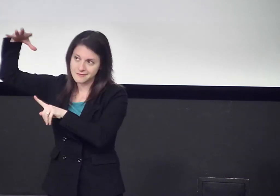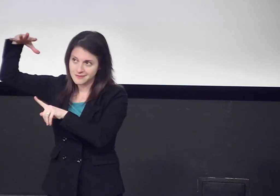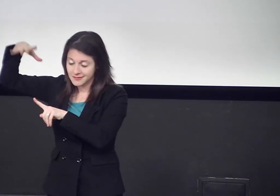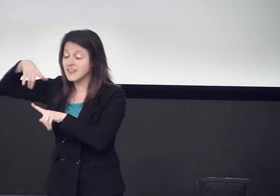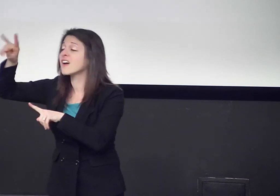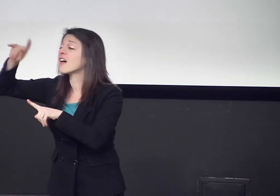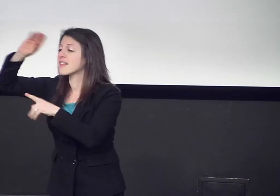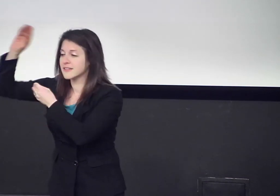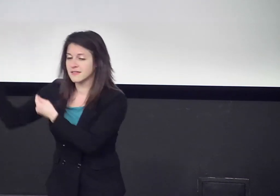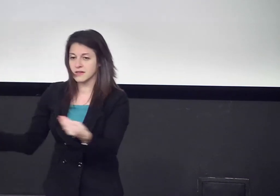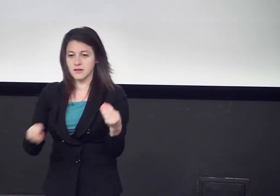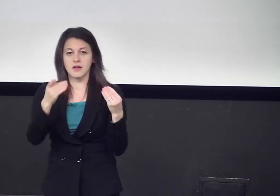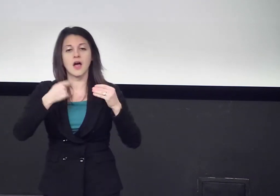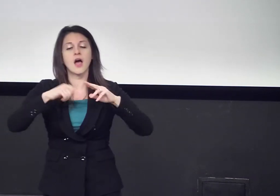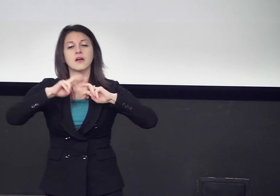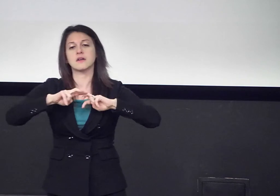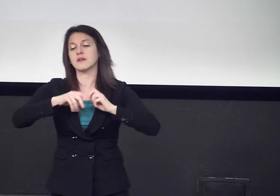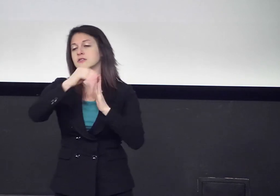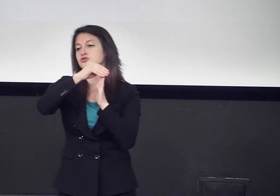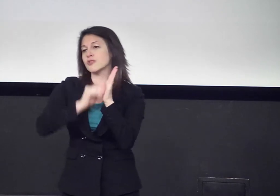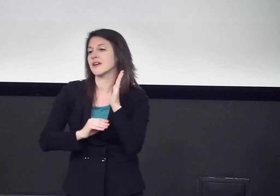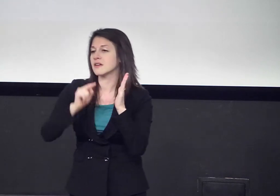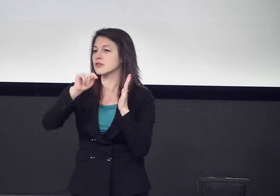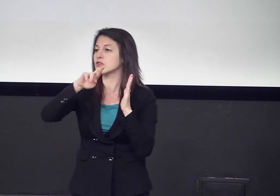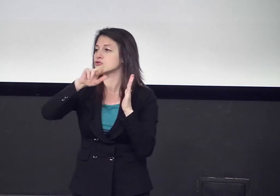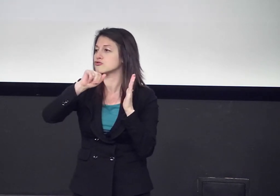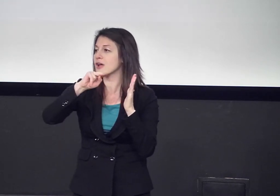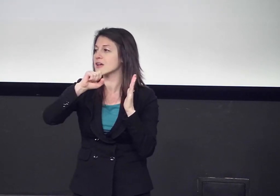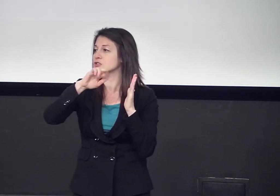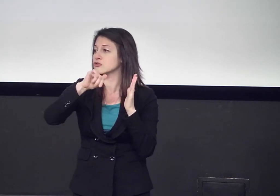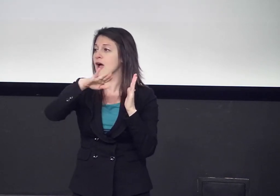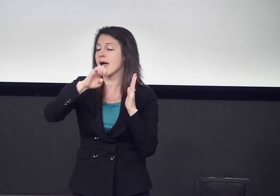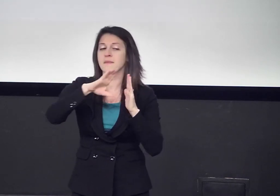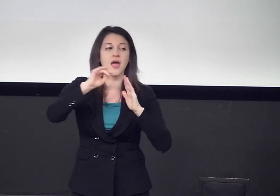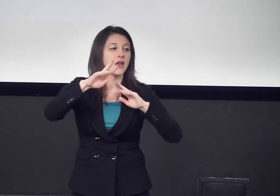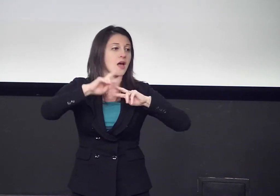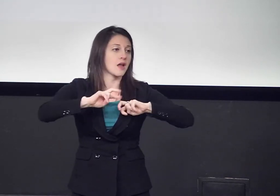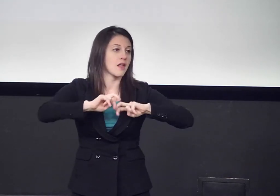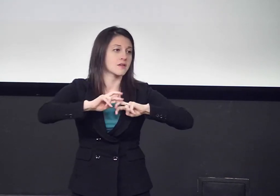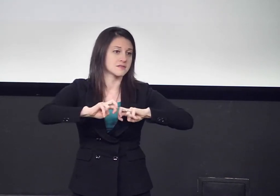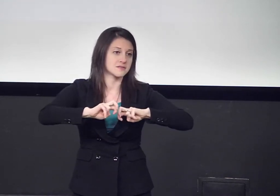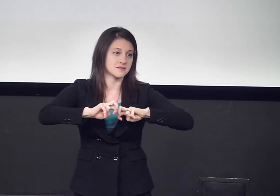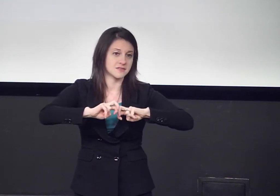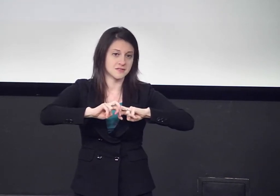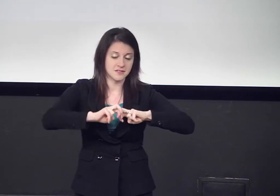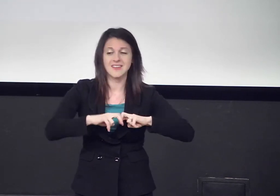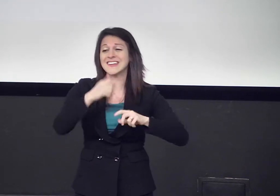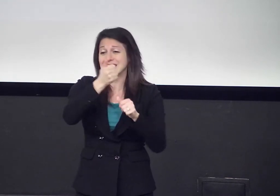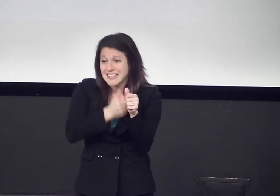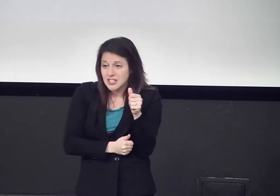So they were video recorded throughout this process, and then that interview was transcribed and